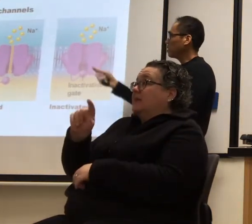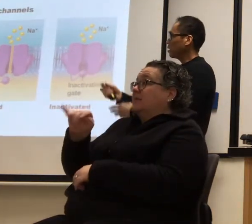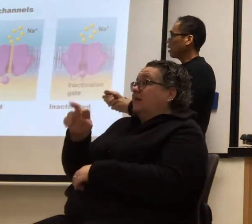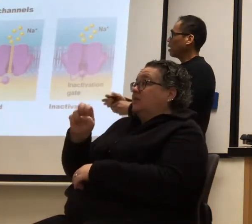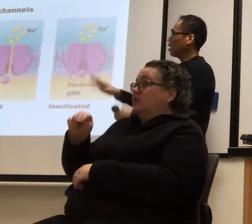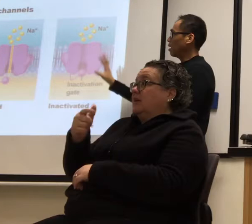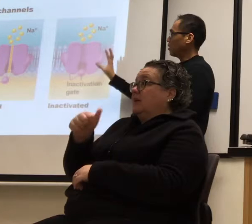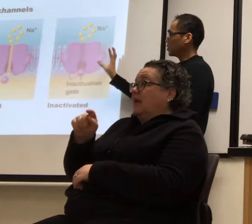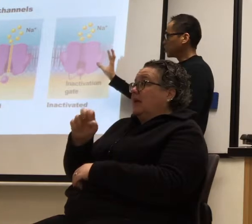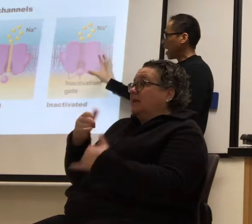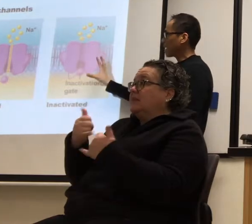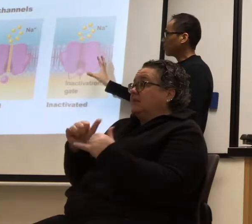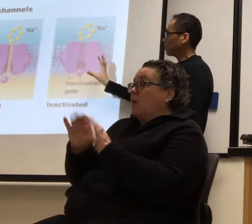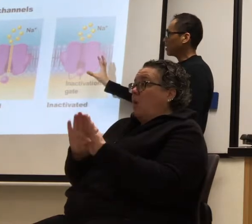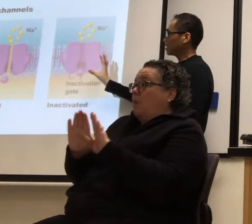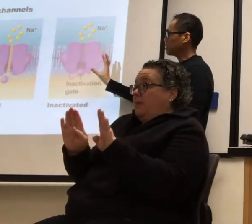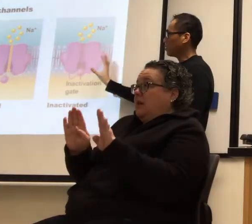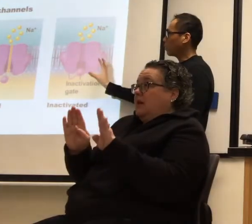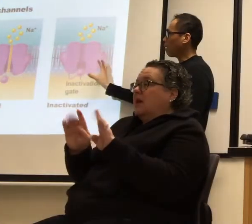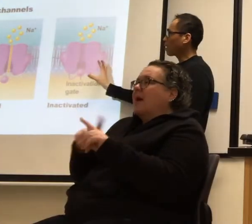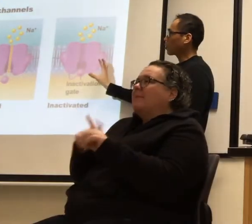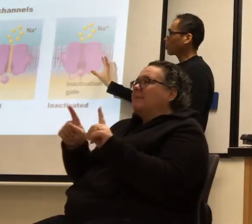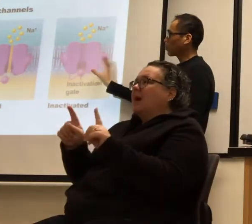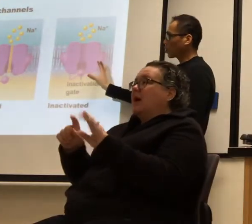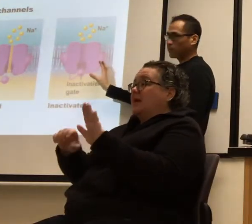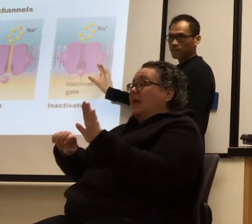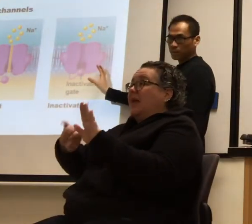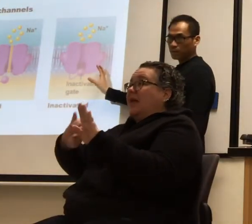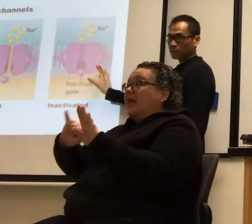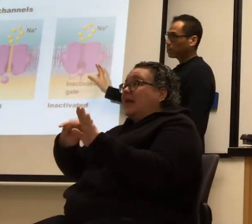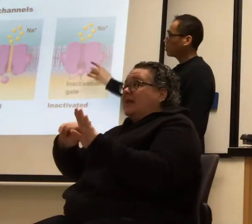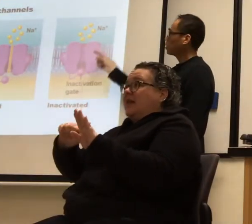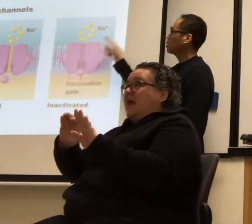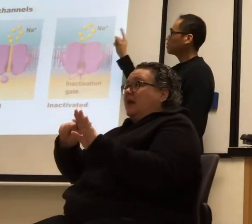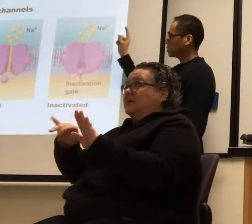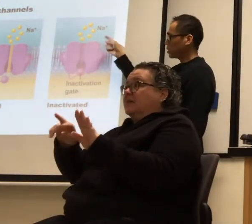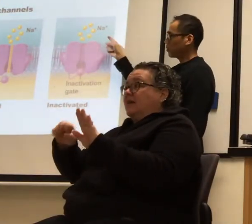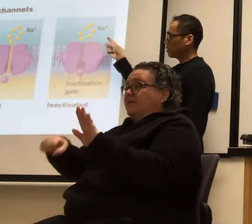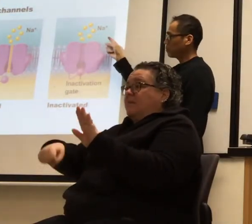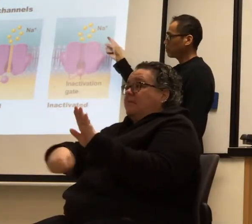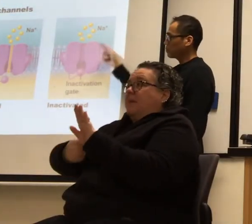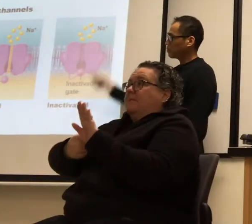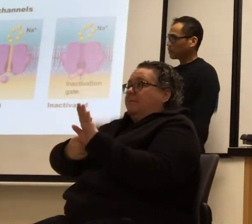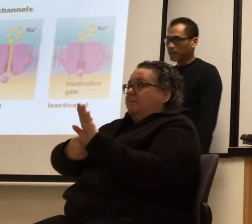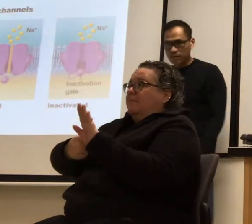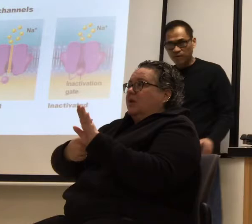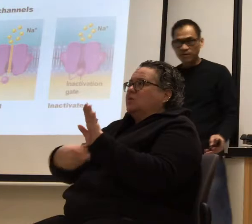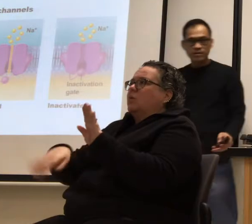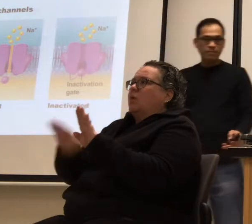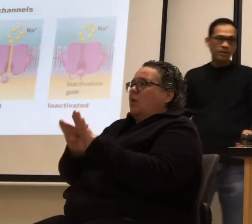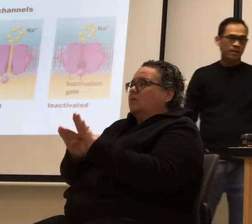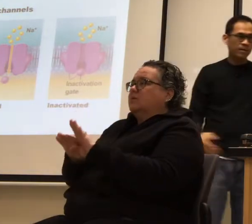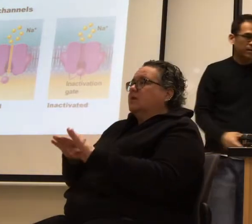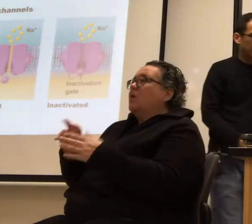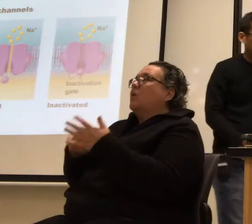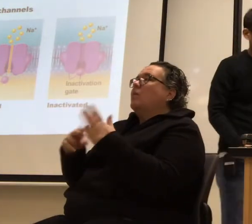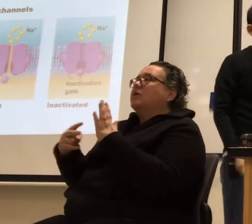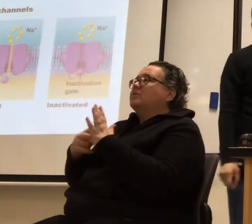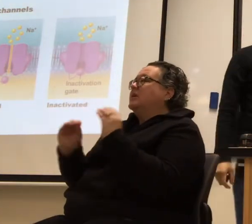closed, the channel is no longer permeable to sodium. Okay, so very